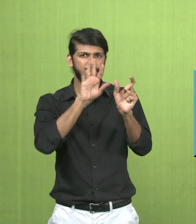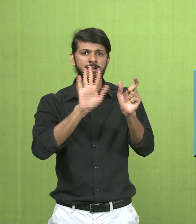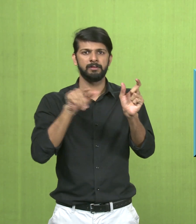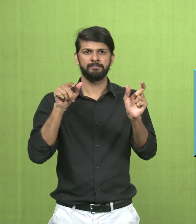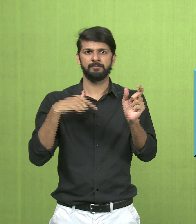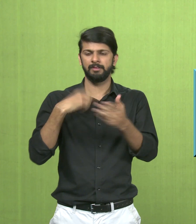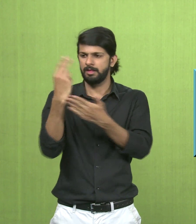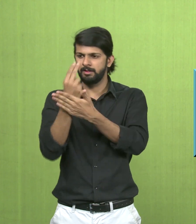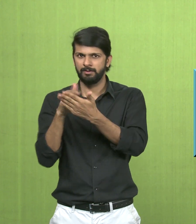Scratch